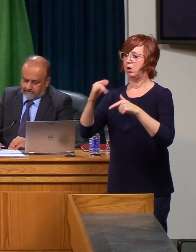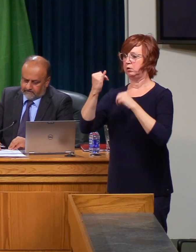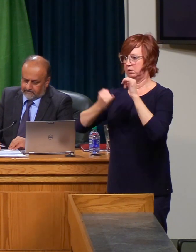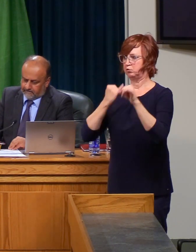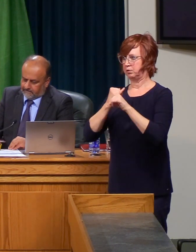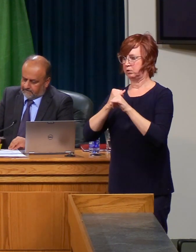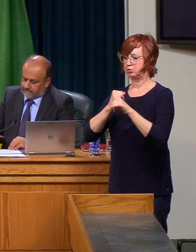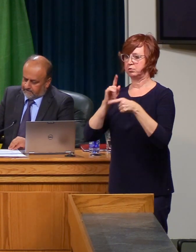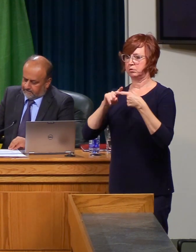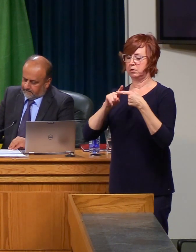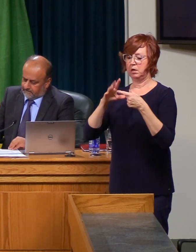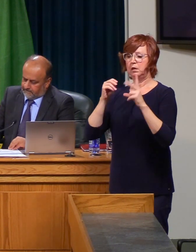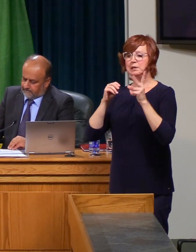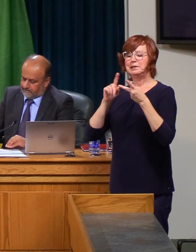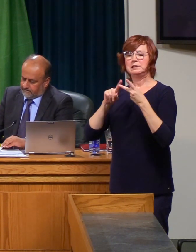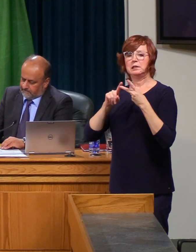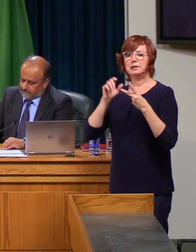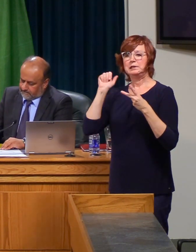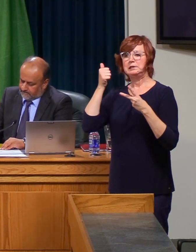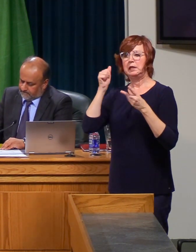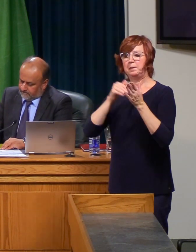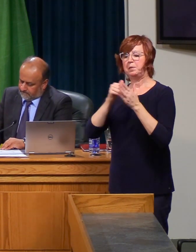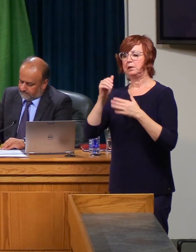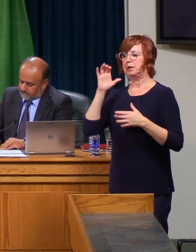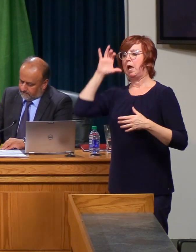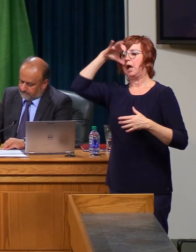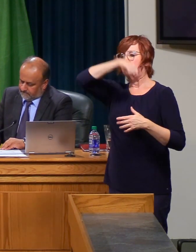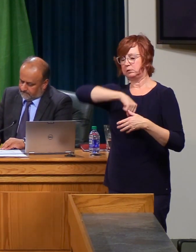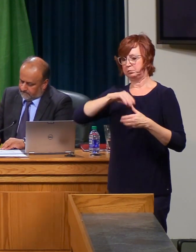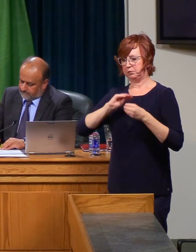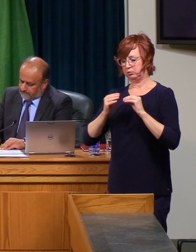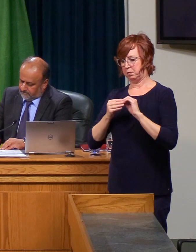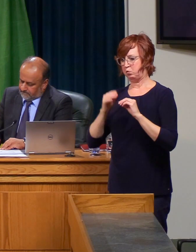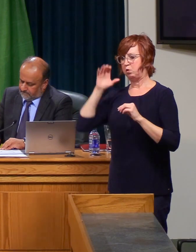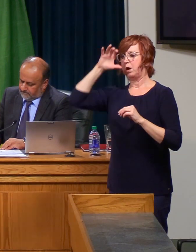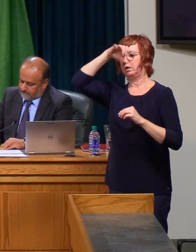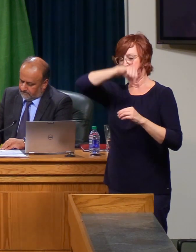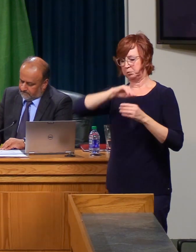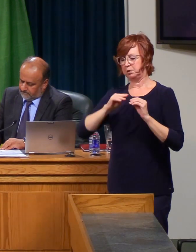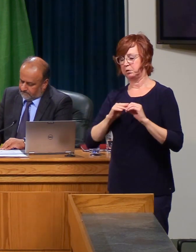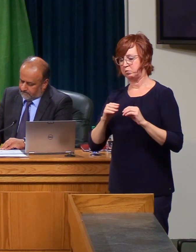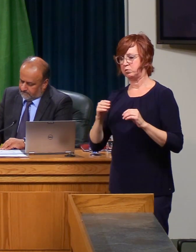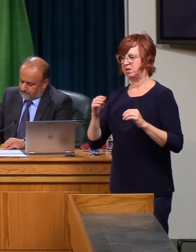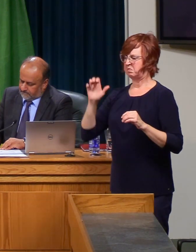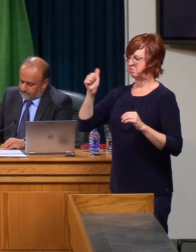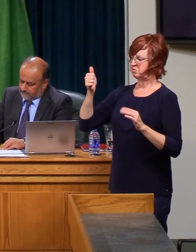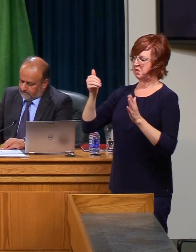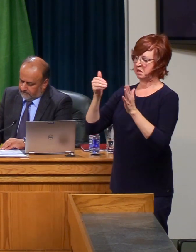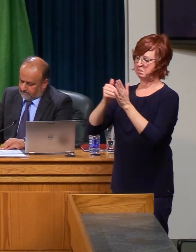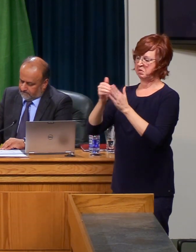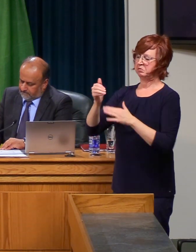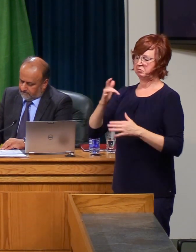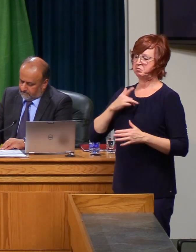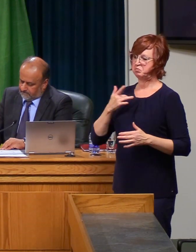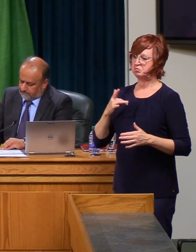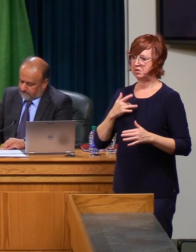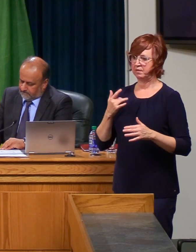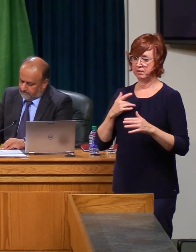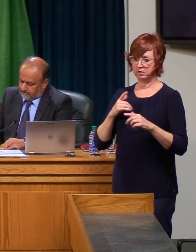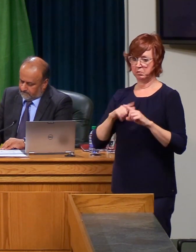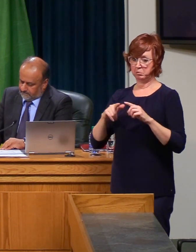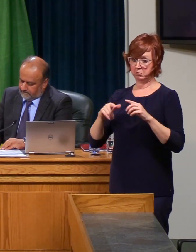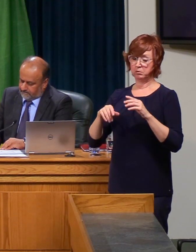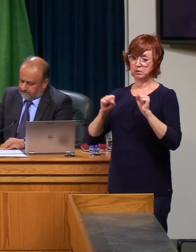Second question is the $10 million is an estimate. The program is there, and the resources will be provided as to what